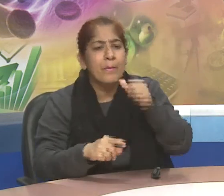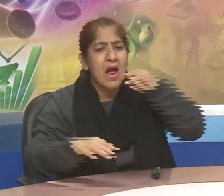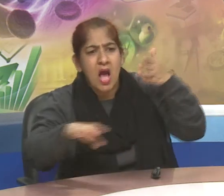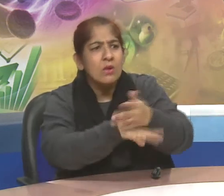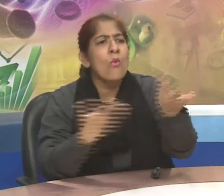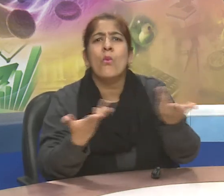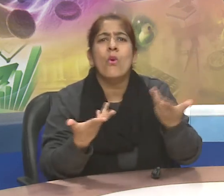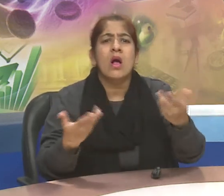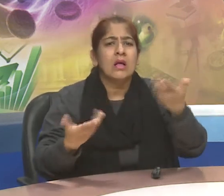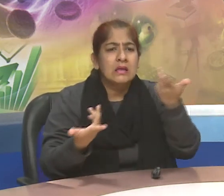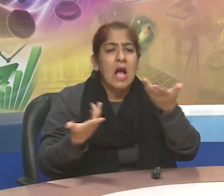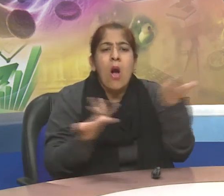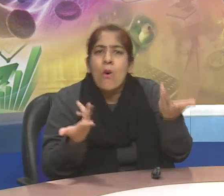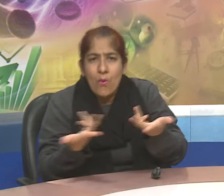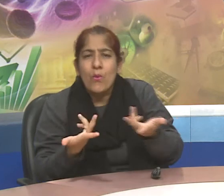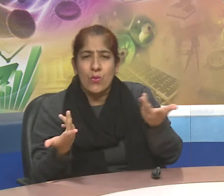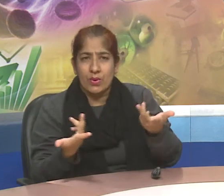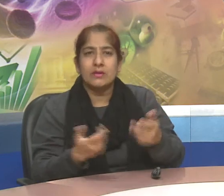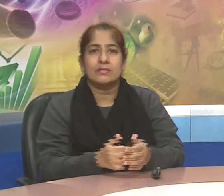causes of water pollution?